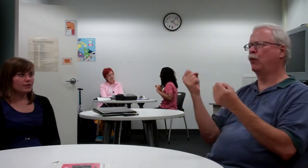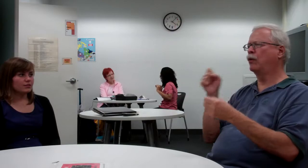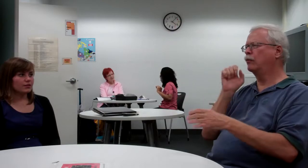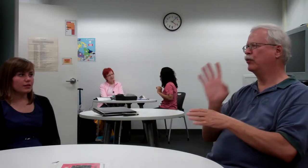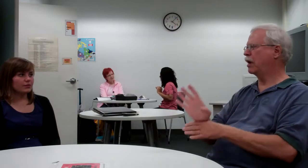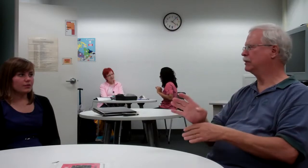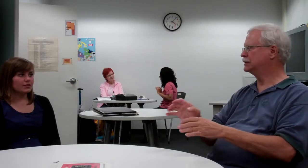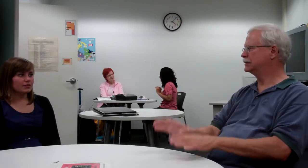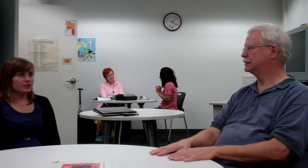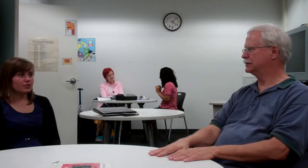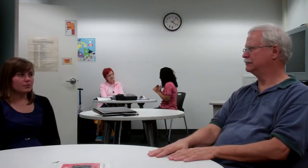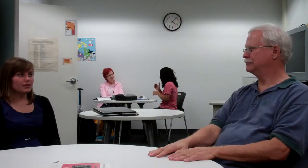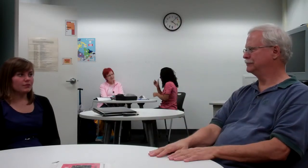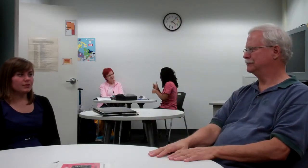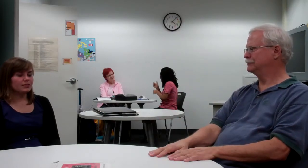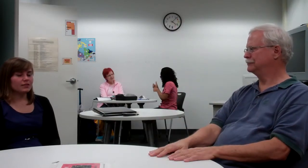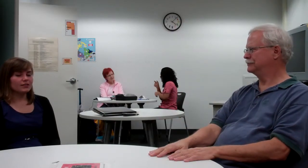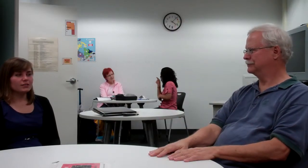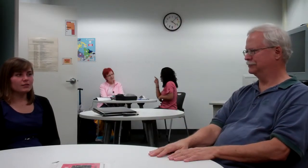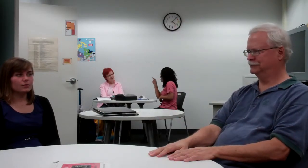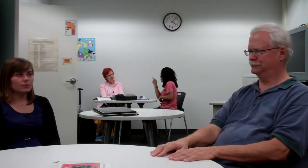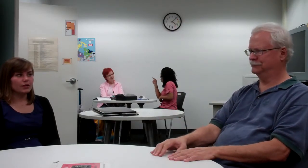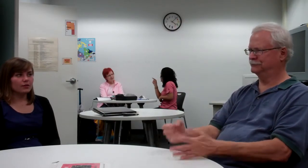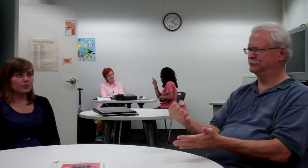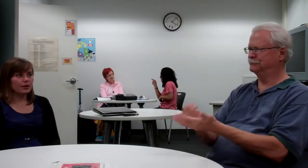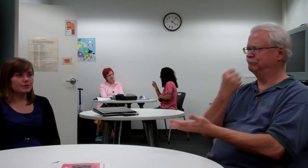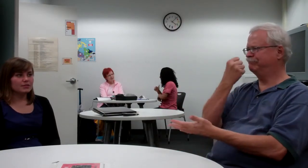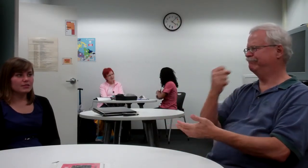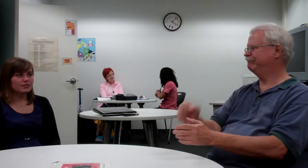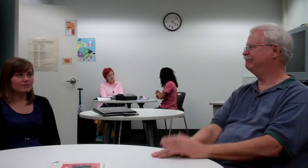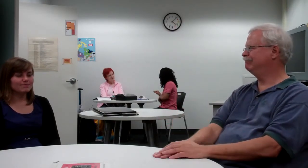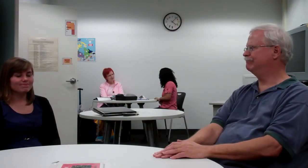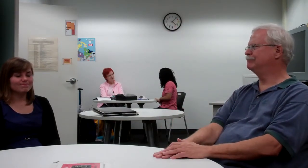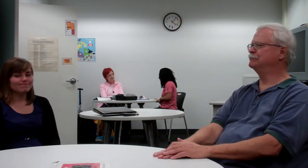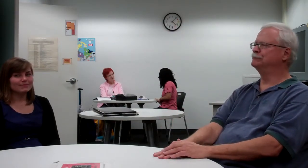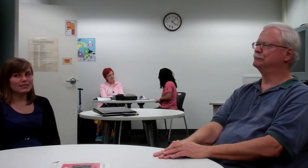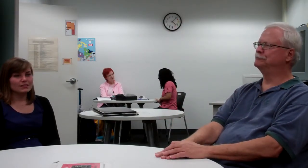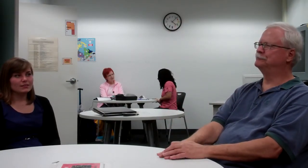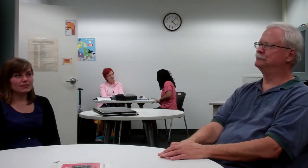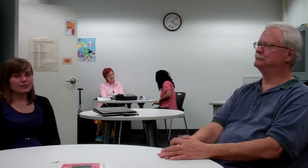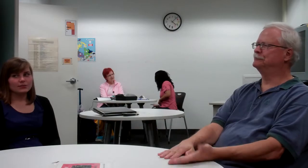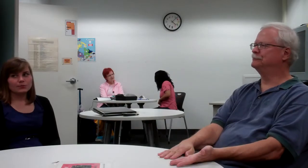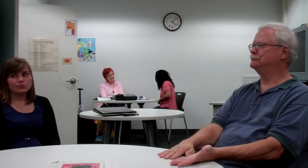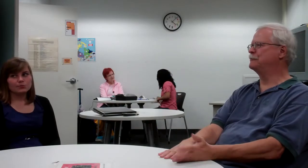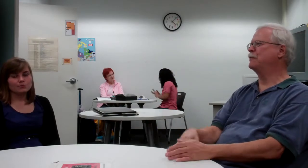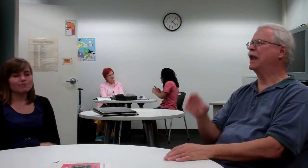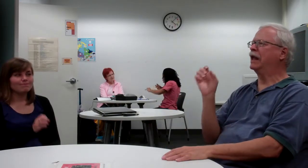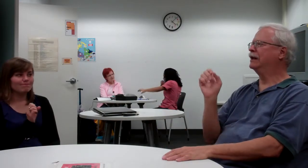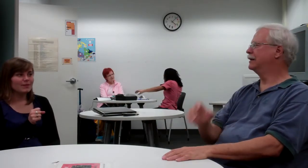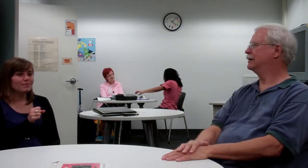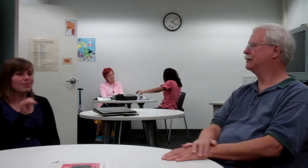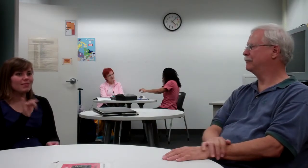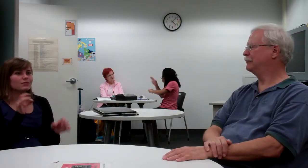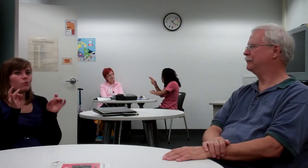so that they can win the election, but then once they're elected, they break all their promises. That's